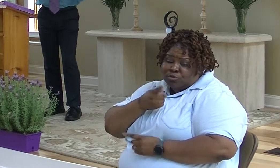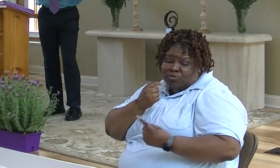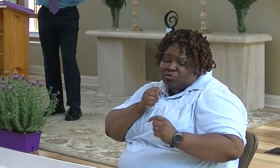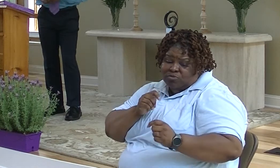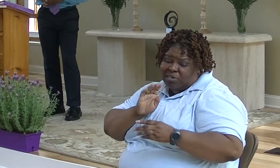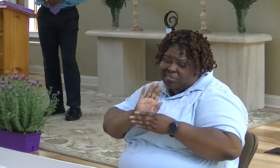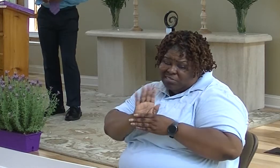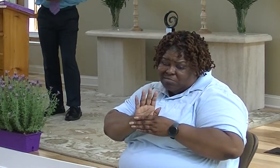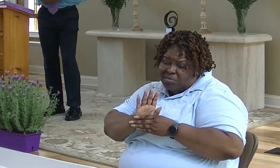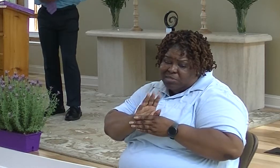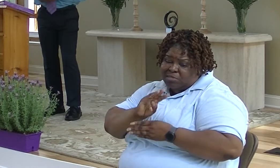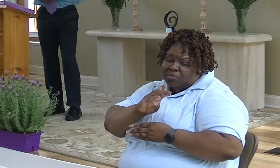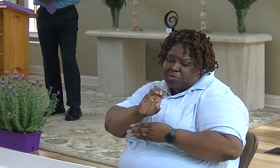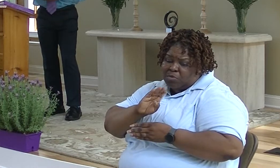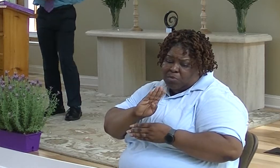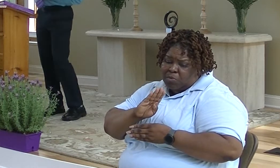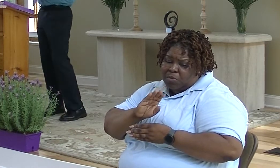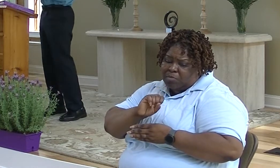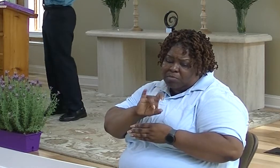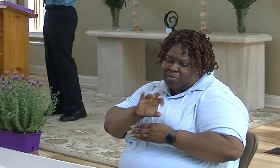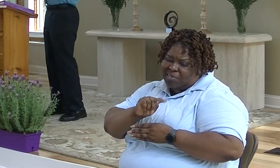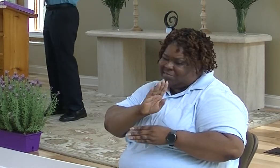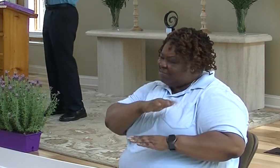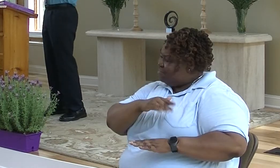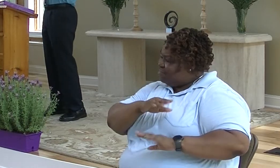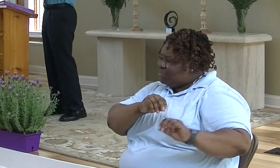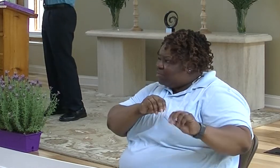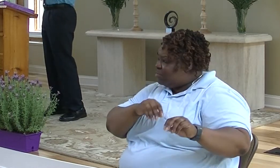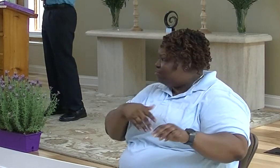this business and website, no. What?